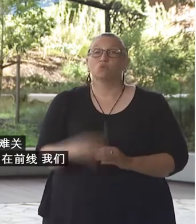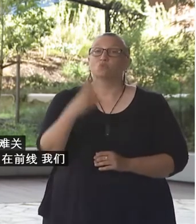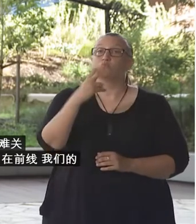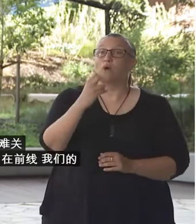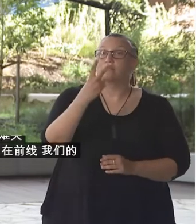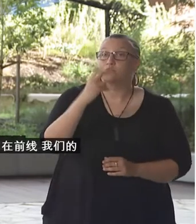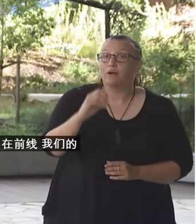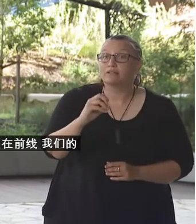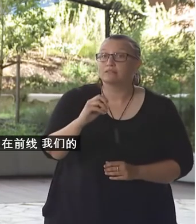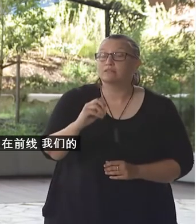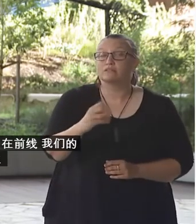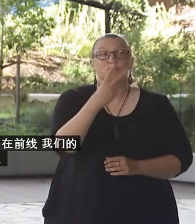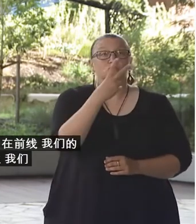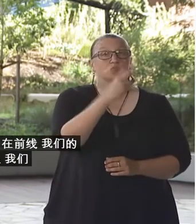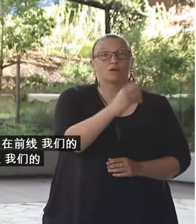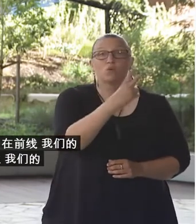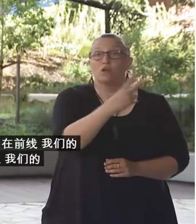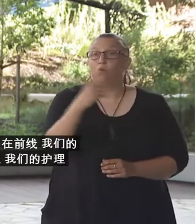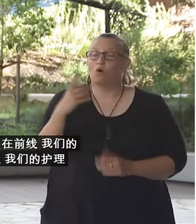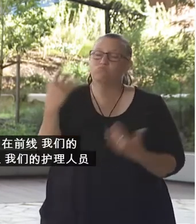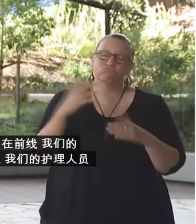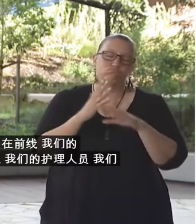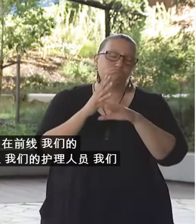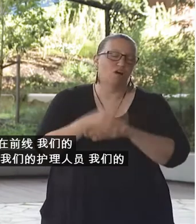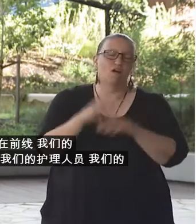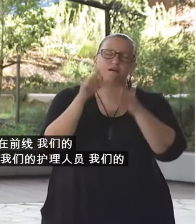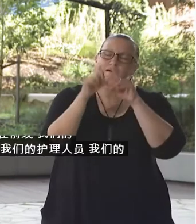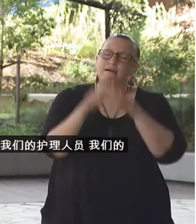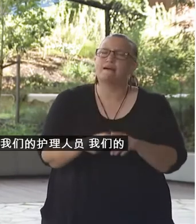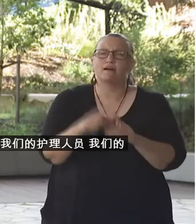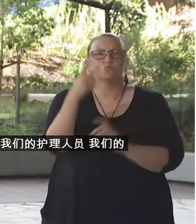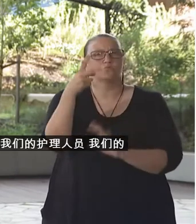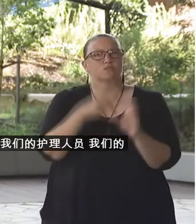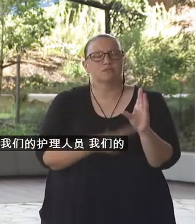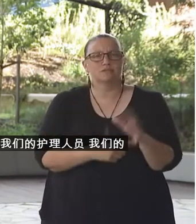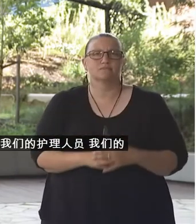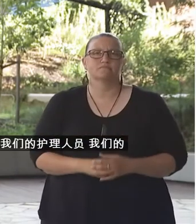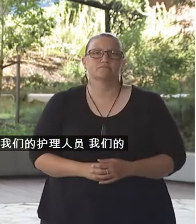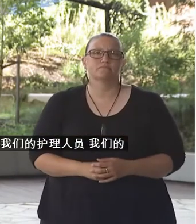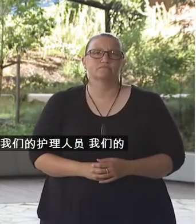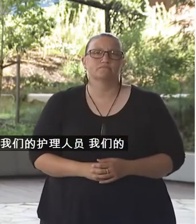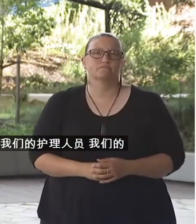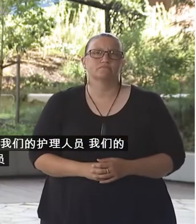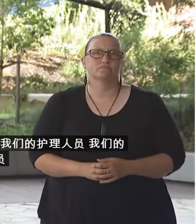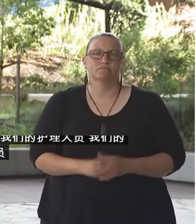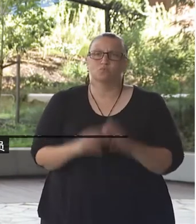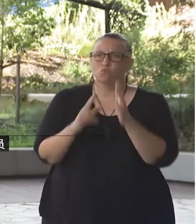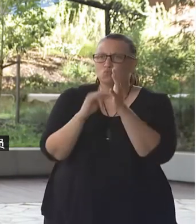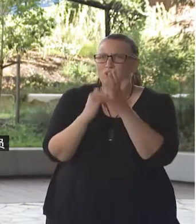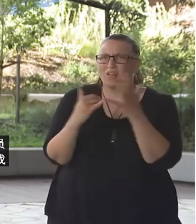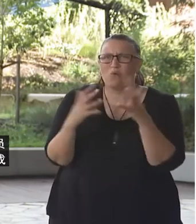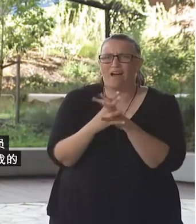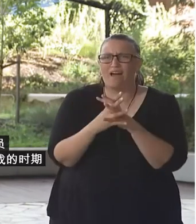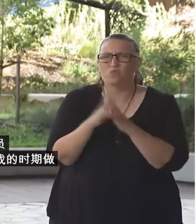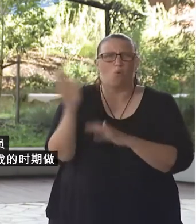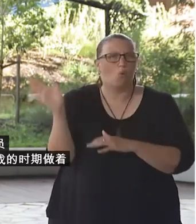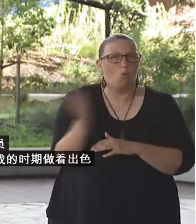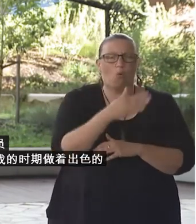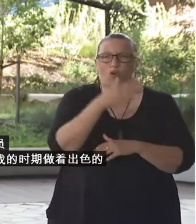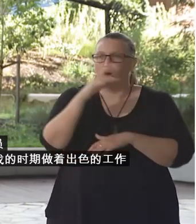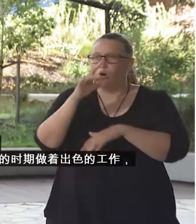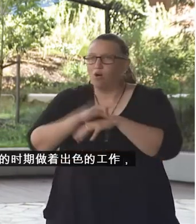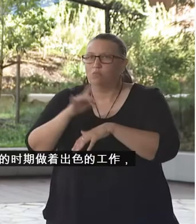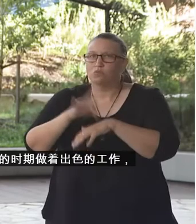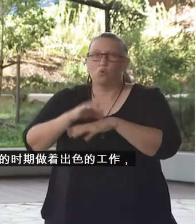on the front line, our nurses, our doctors, our paramedics, our 000 call operators are doing an amazing job in